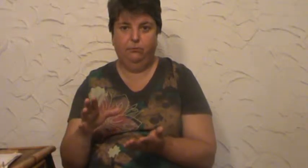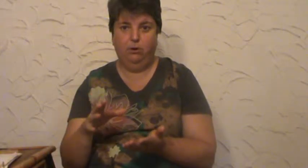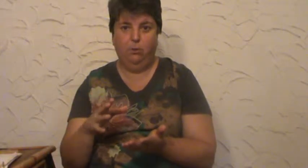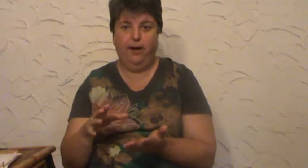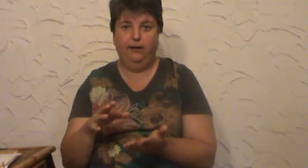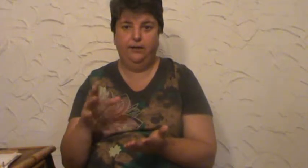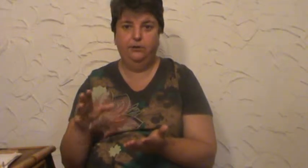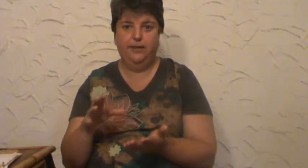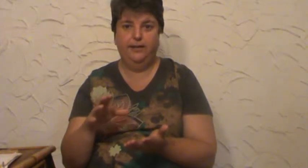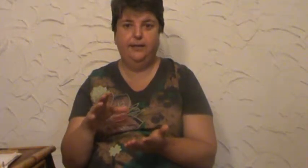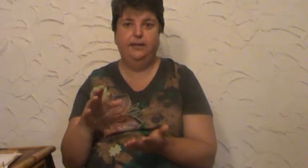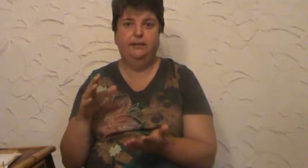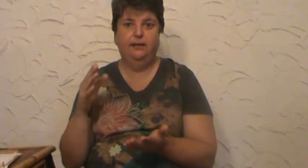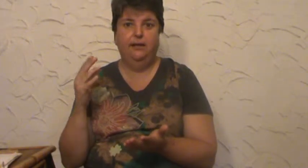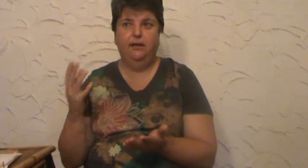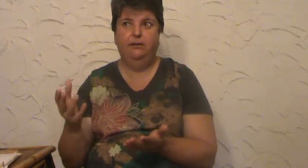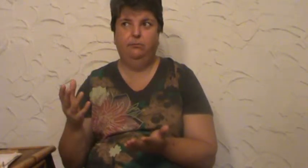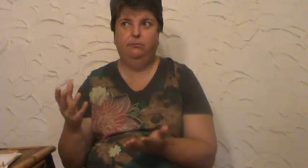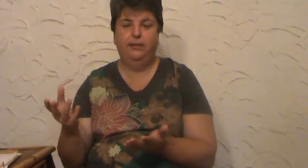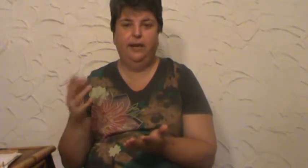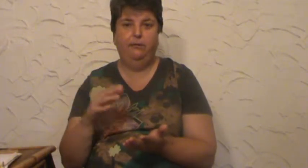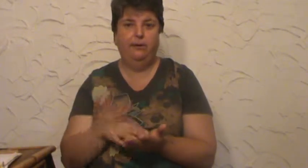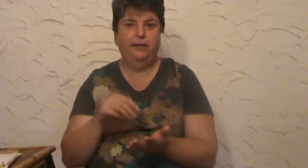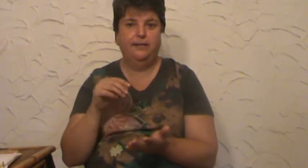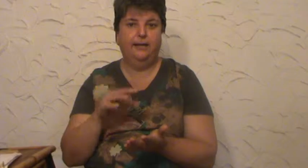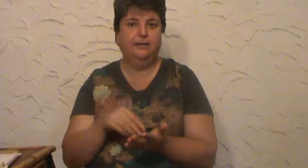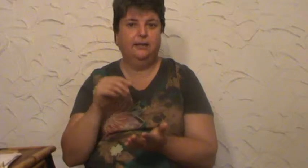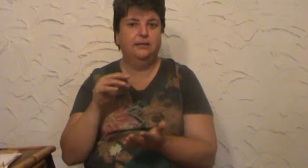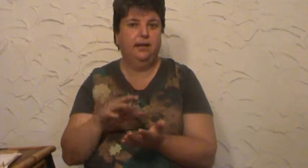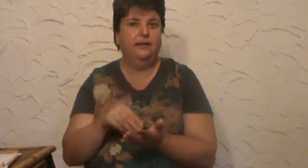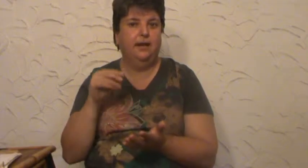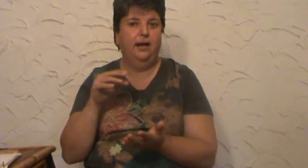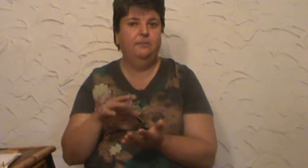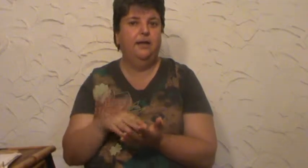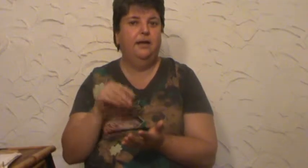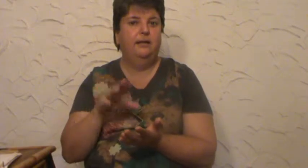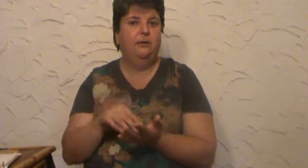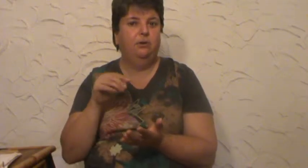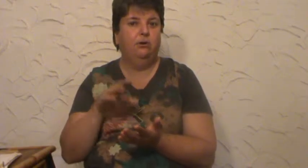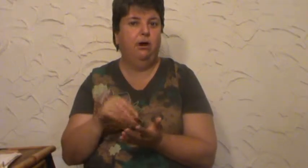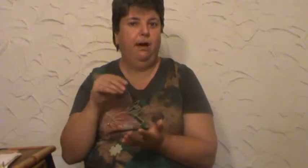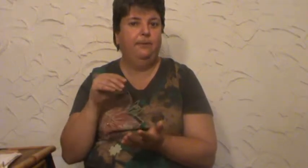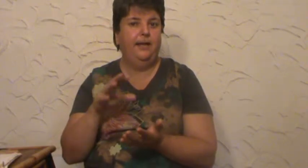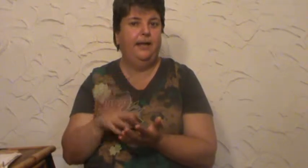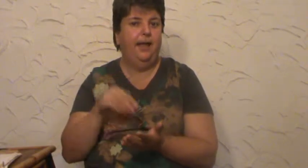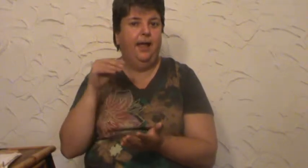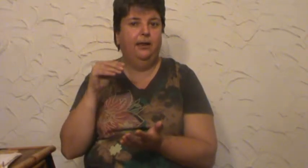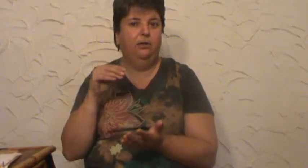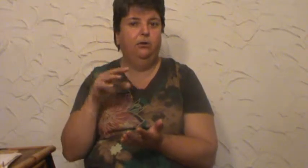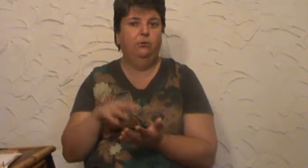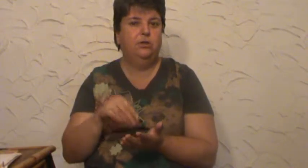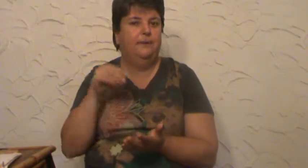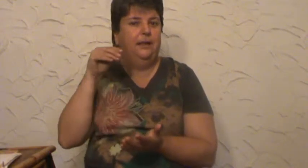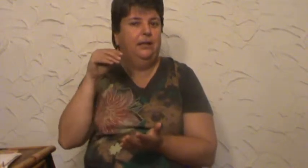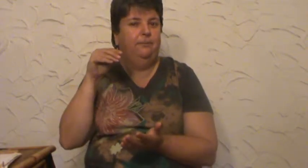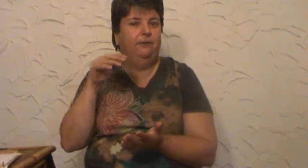for a while understanding when they say so, because a lot of times they would go copy and learn would just be a little bit